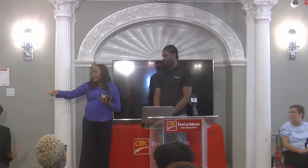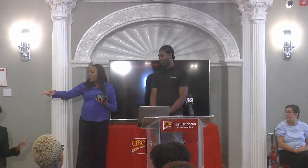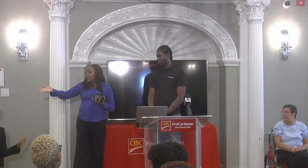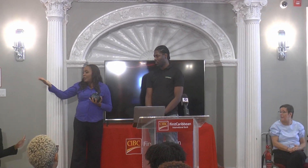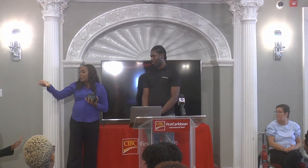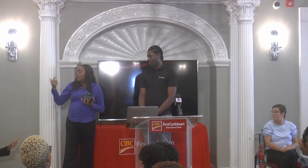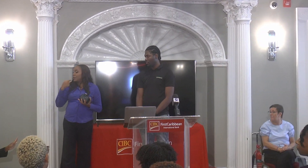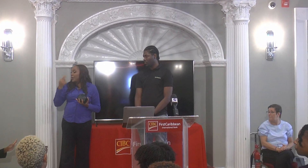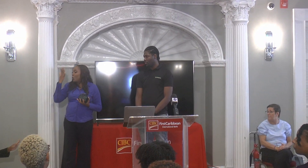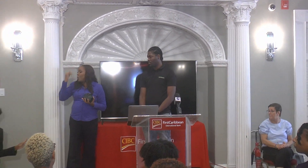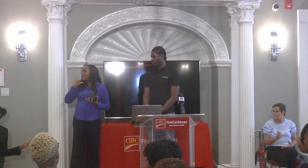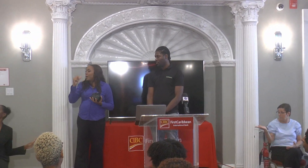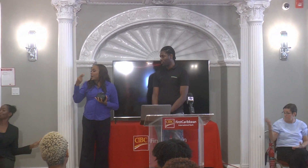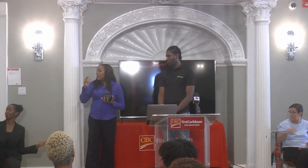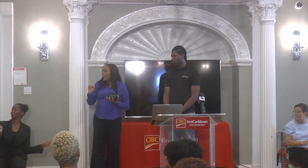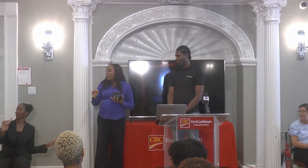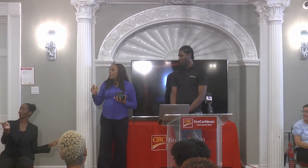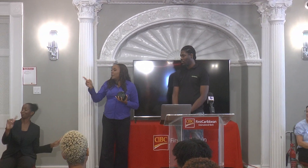why.